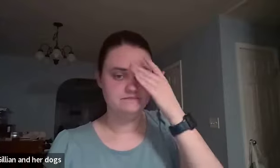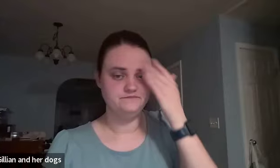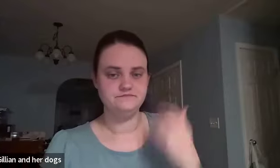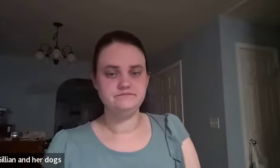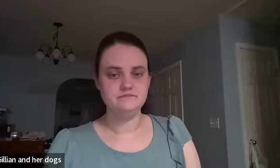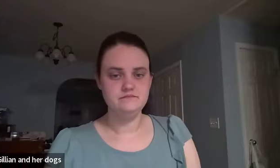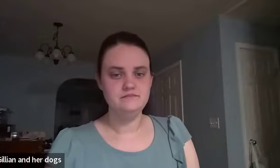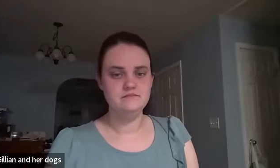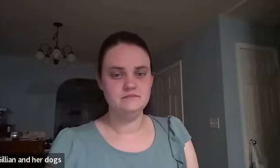Okay?